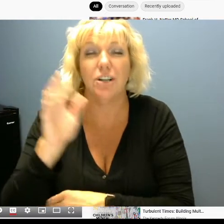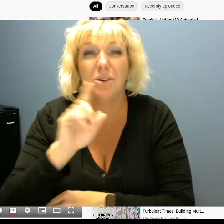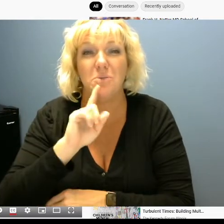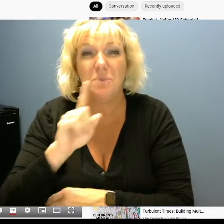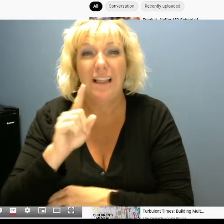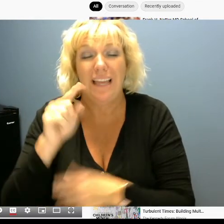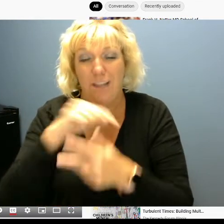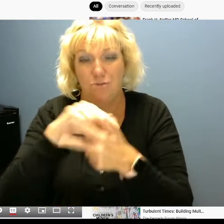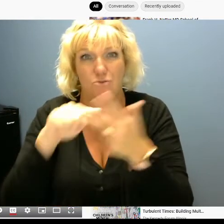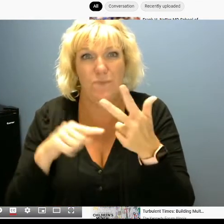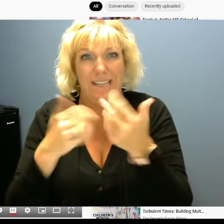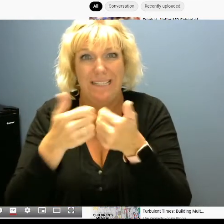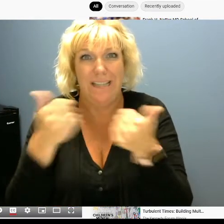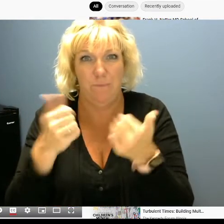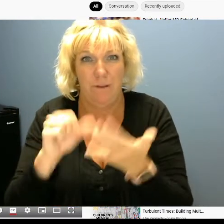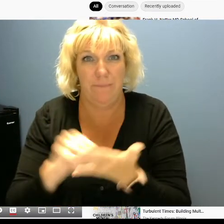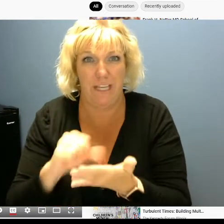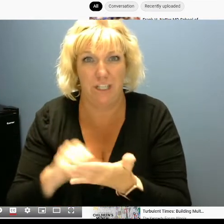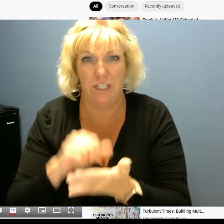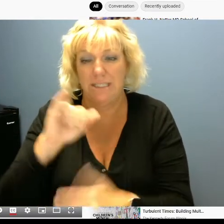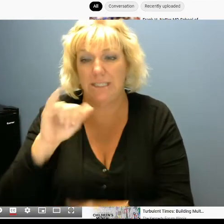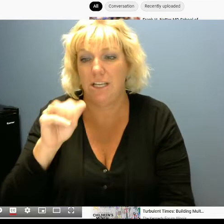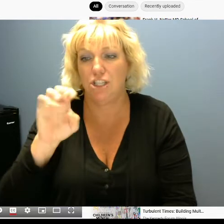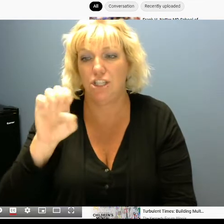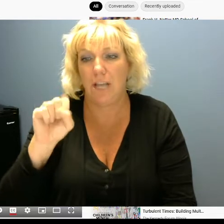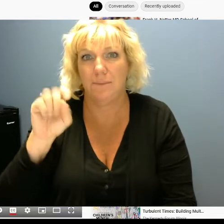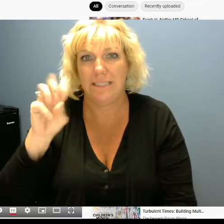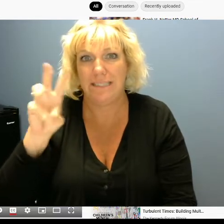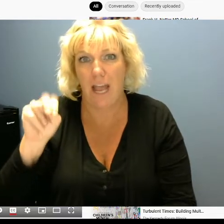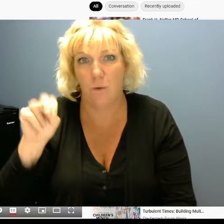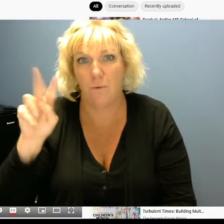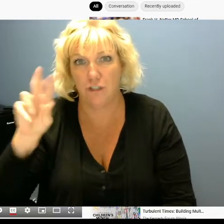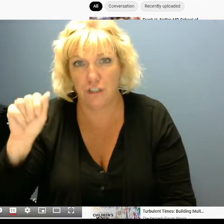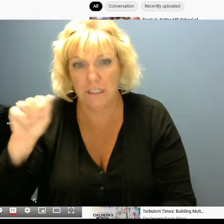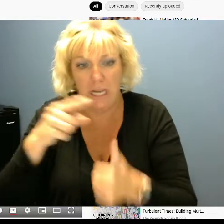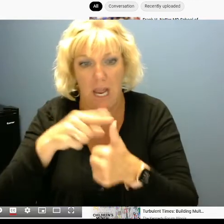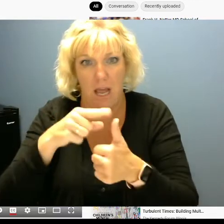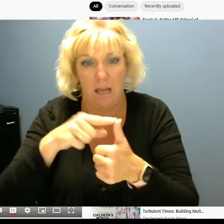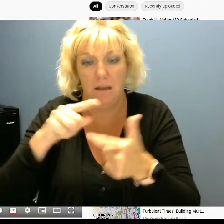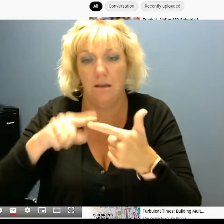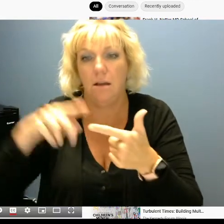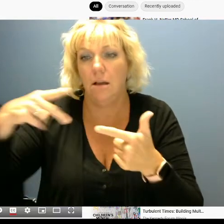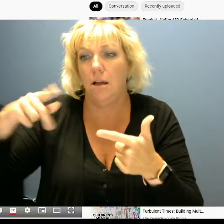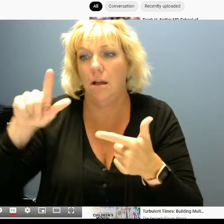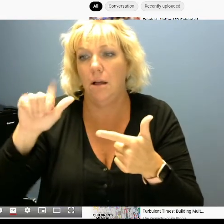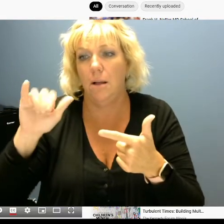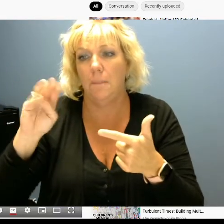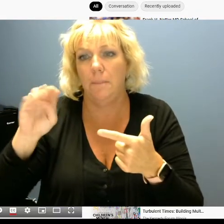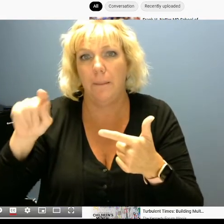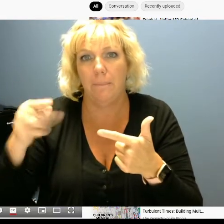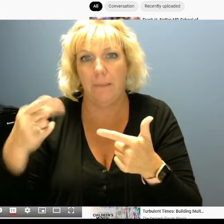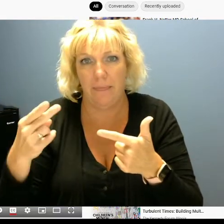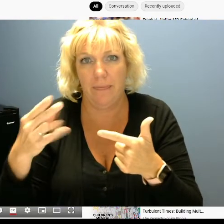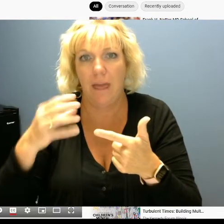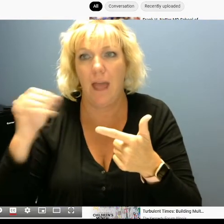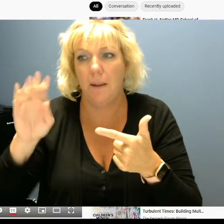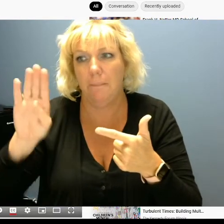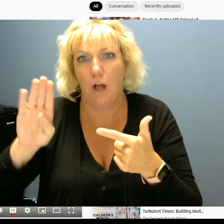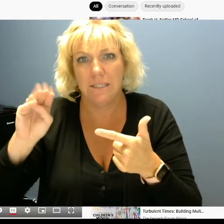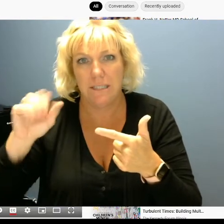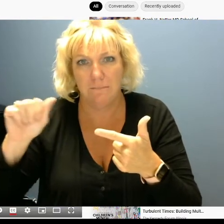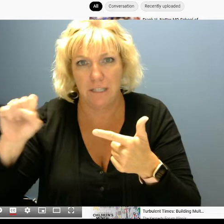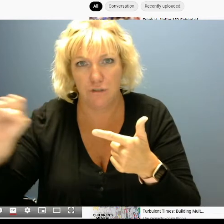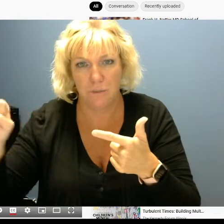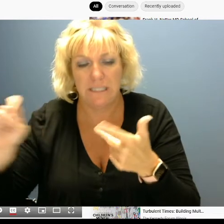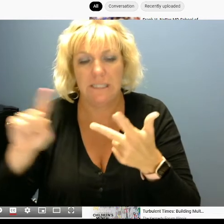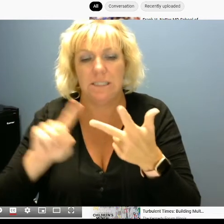separate pages. You've got Jamestown, Virginia lecture, the Plymouth and Boston, Massachusetts lecture,